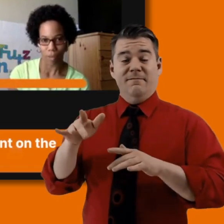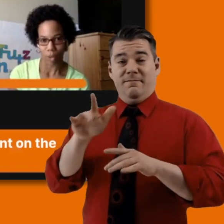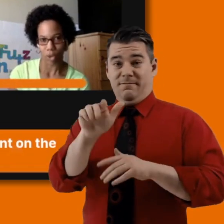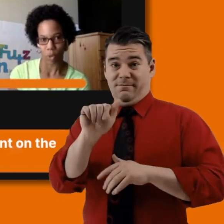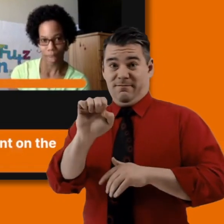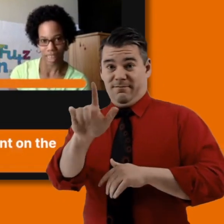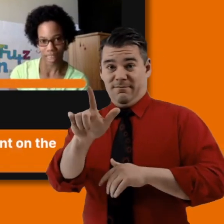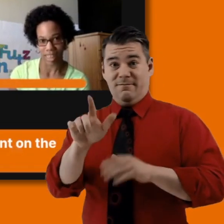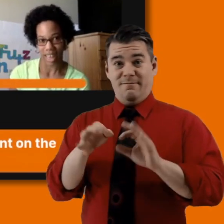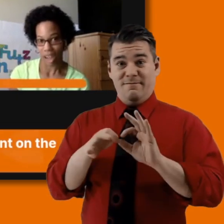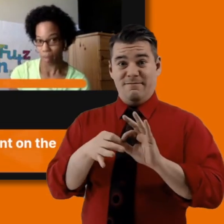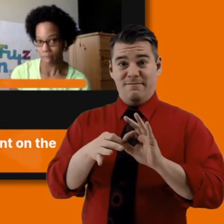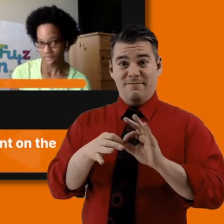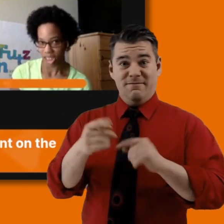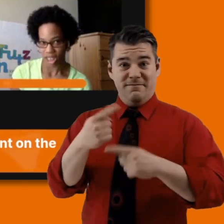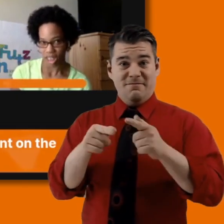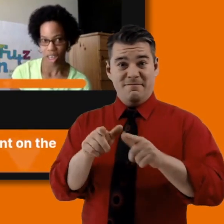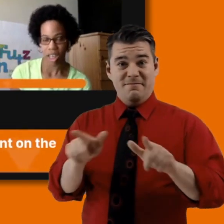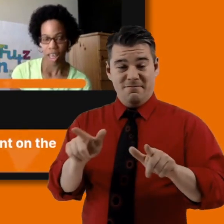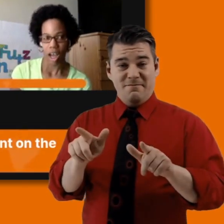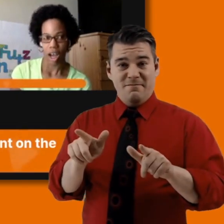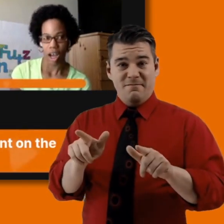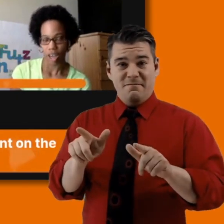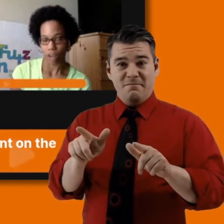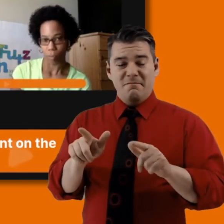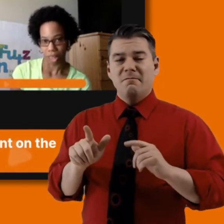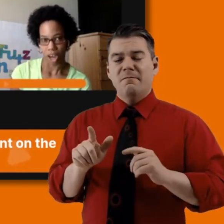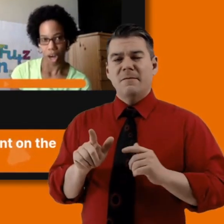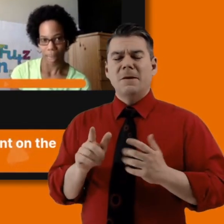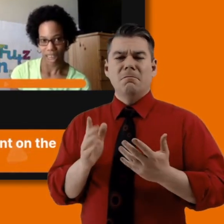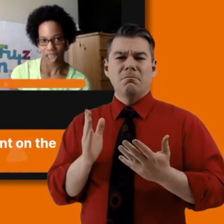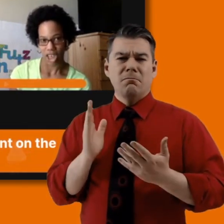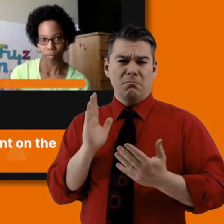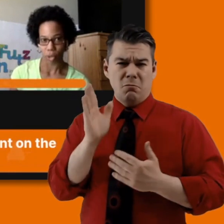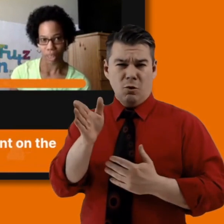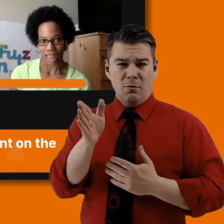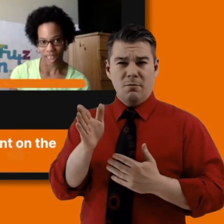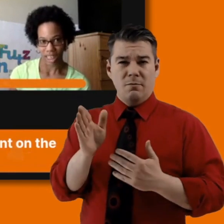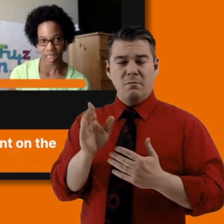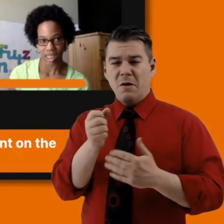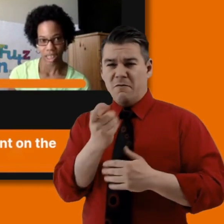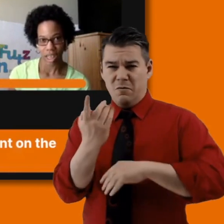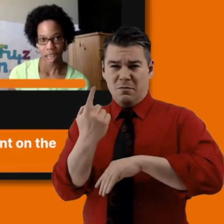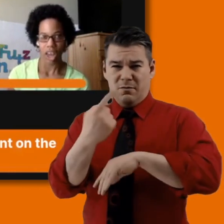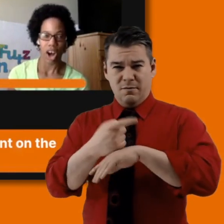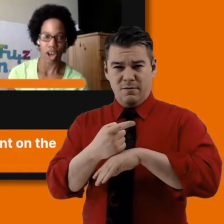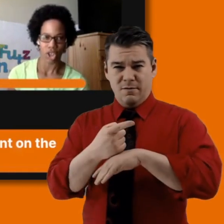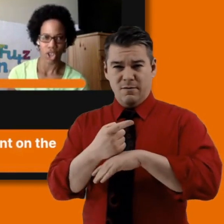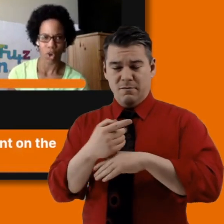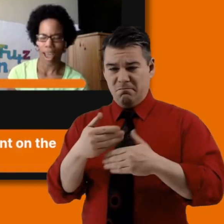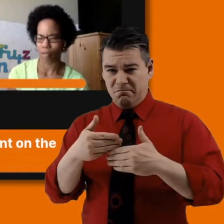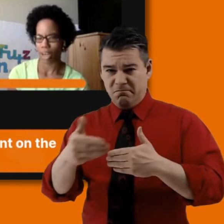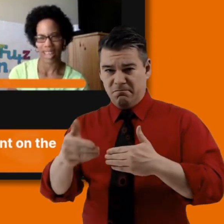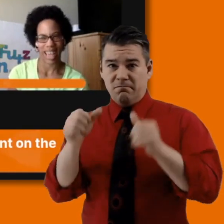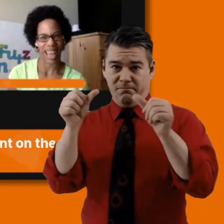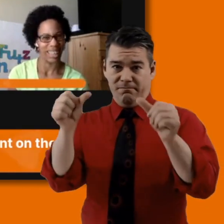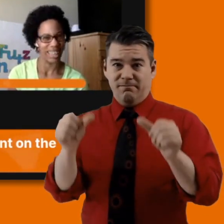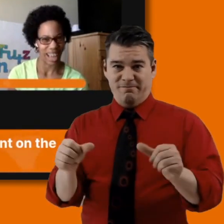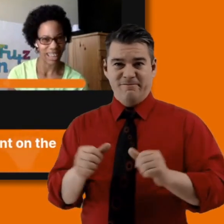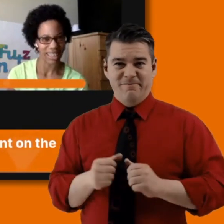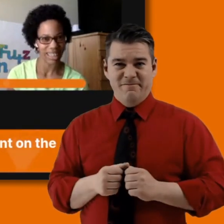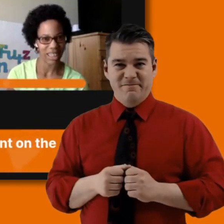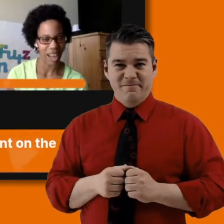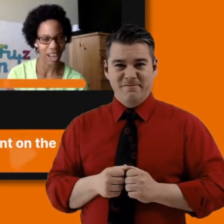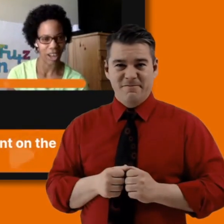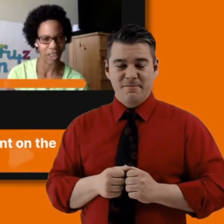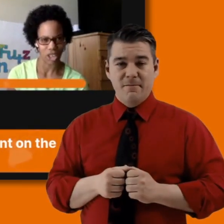for everyone who may need that accommodation. It'll be on our page in a few days. And also, I realized that I did